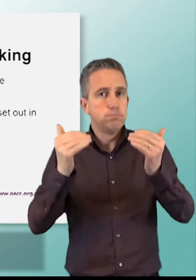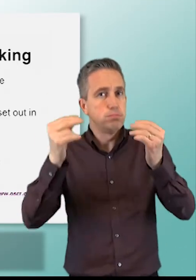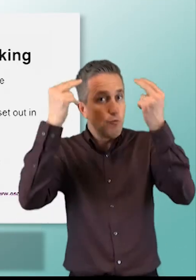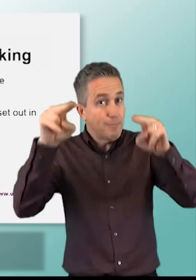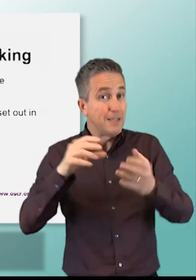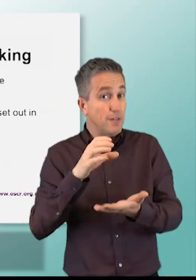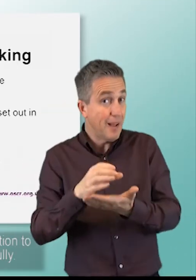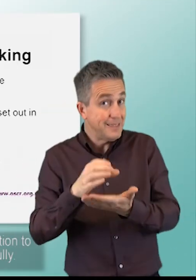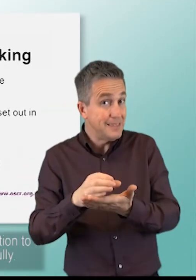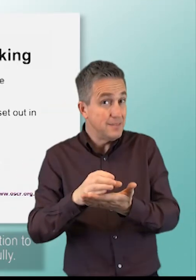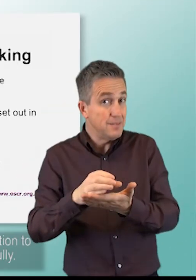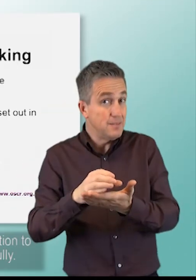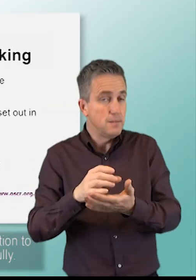reputation.